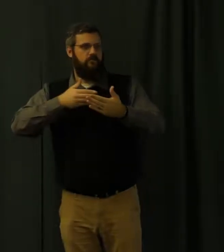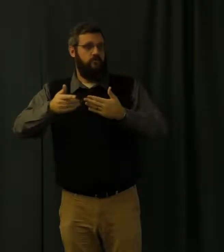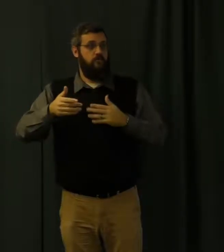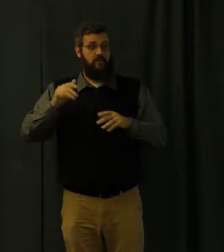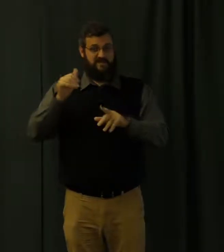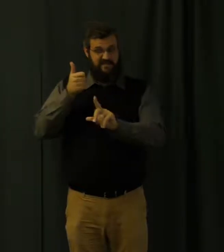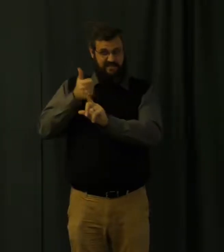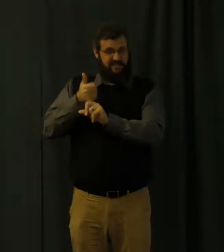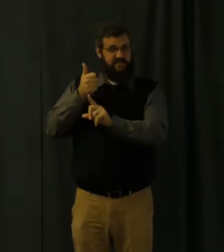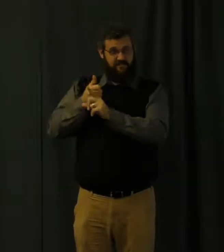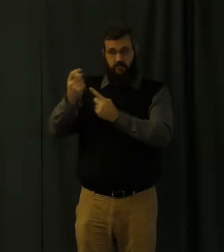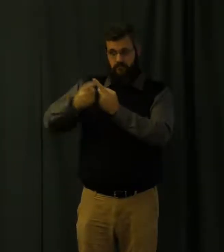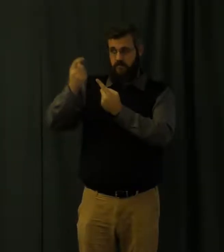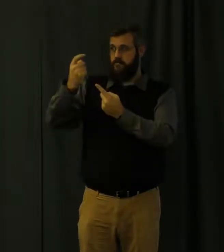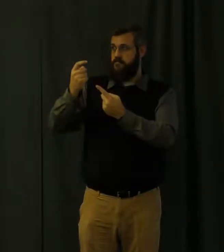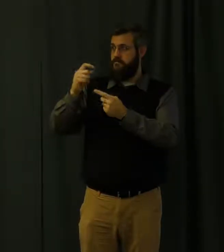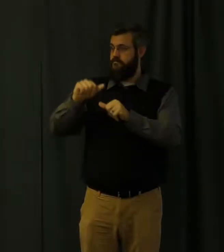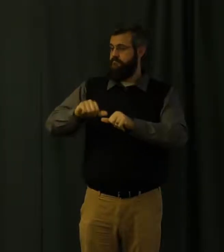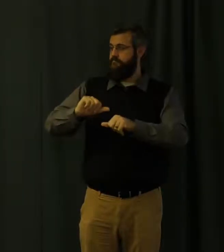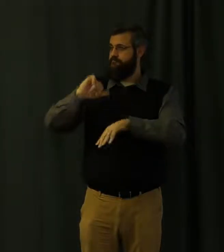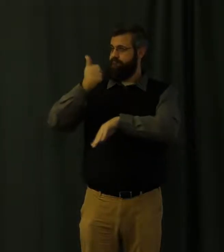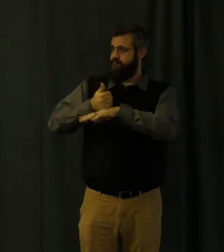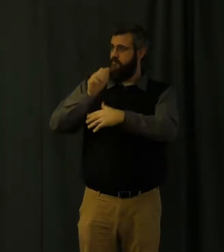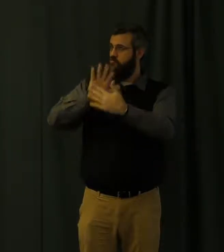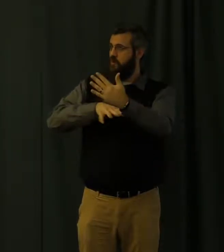you automatically